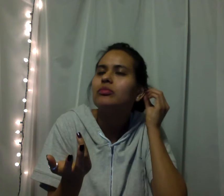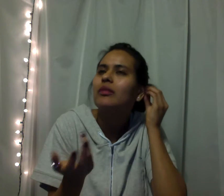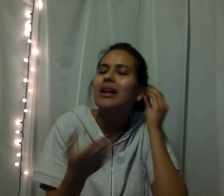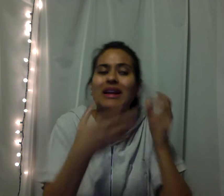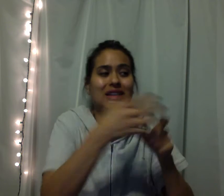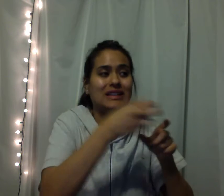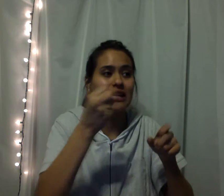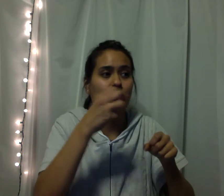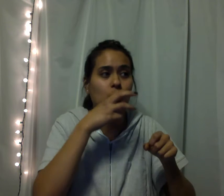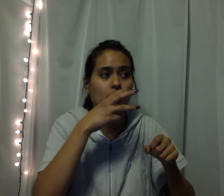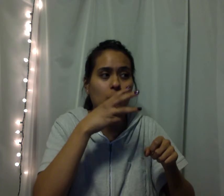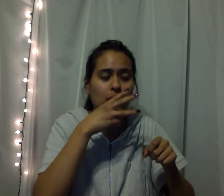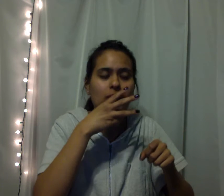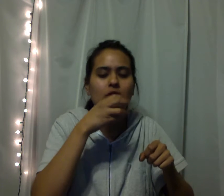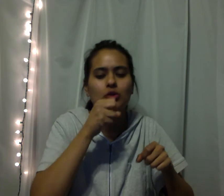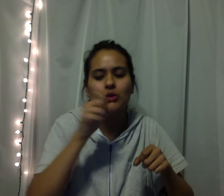and putting it to its gas phase.